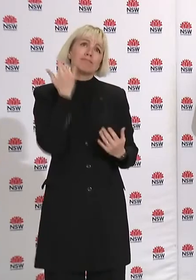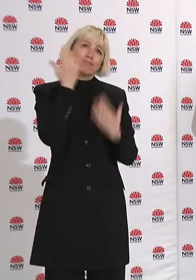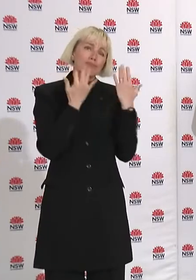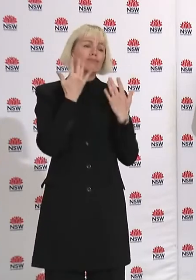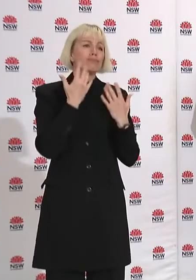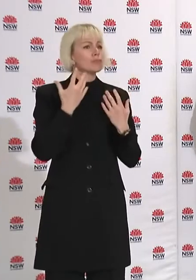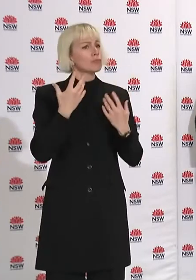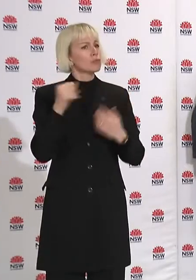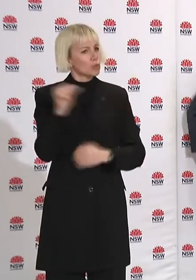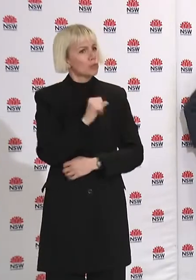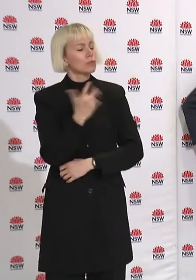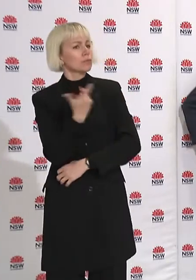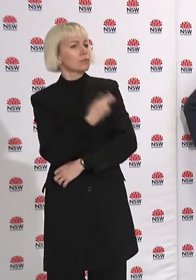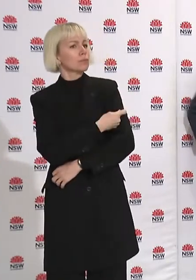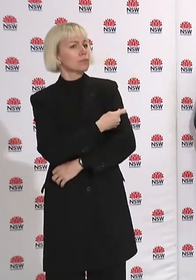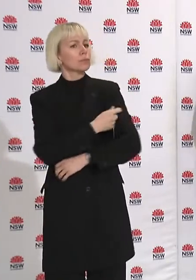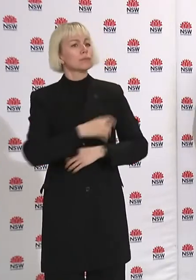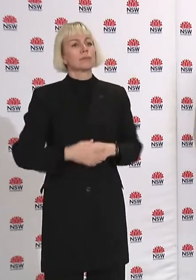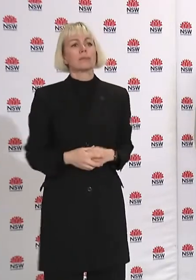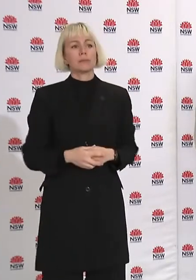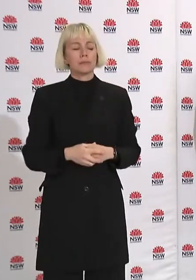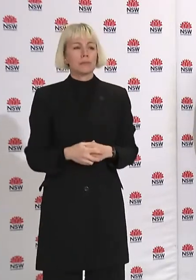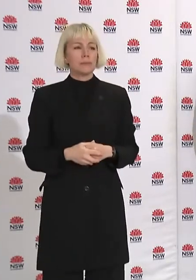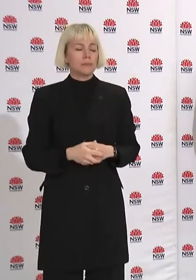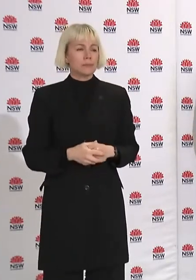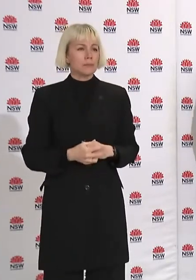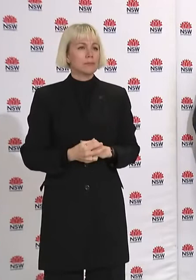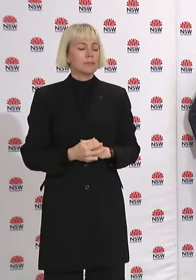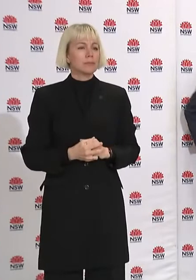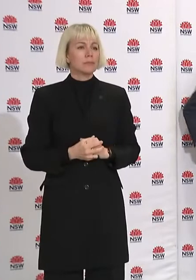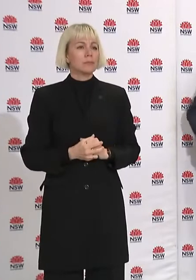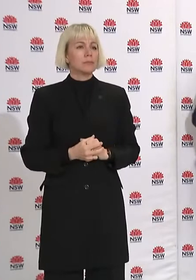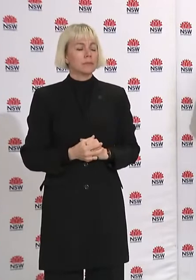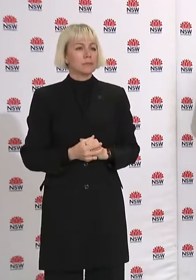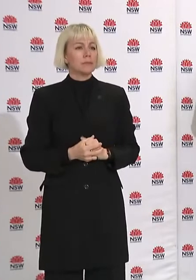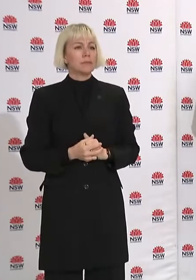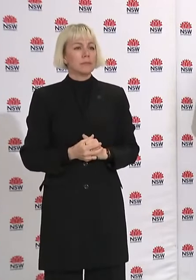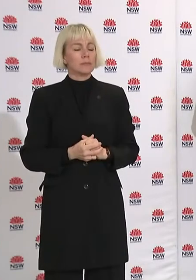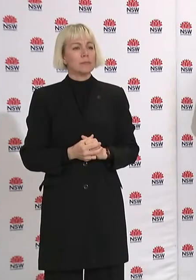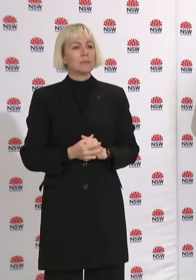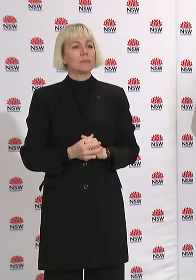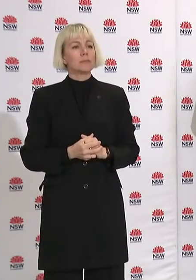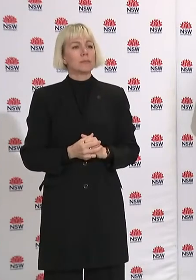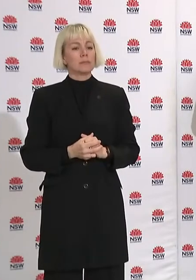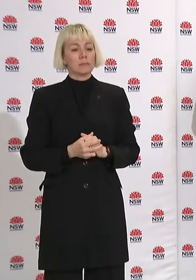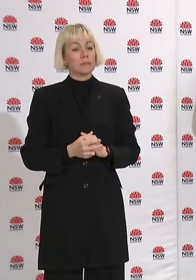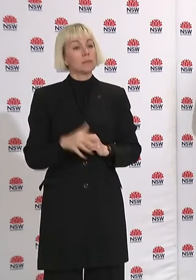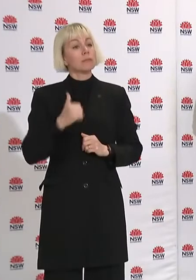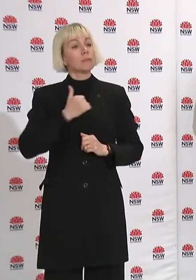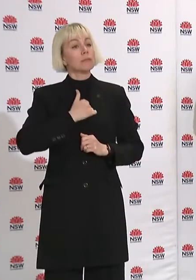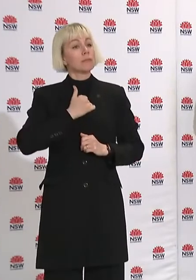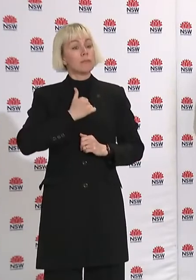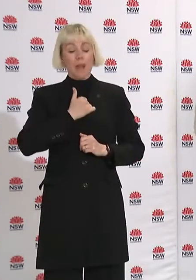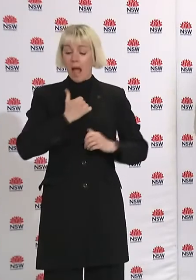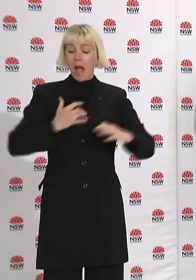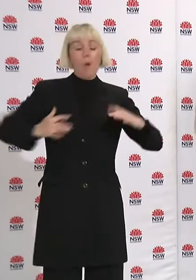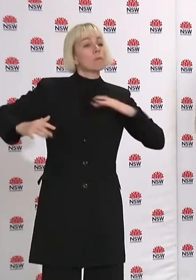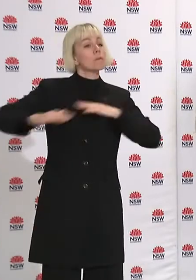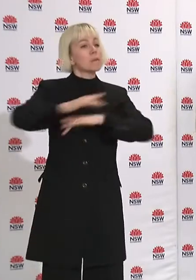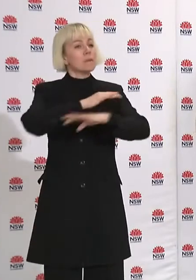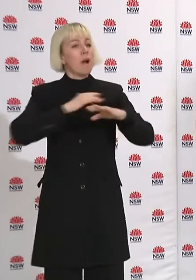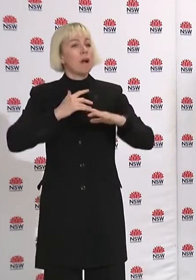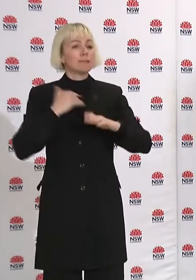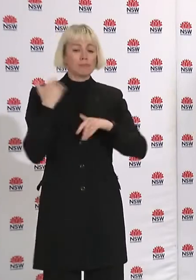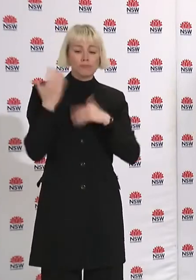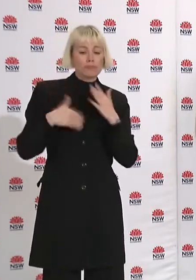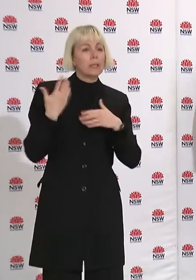also know that, as I indicated, that the group of workers that keep the society going is this